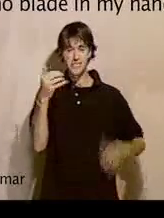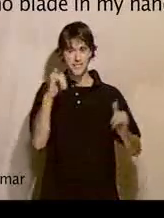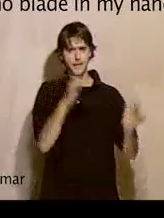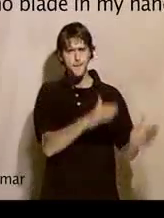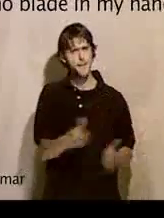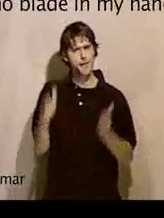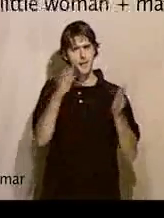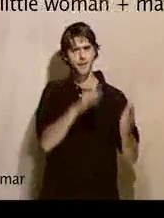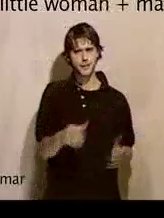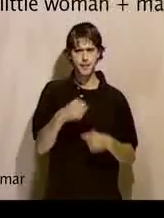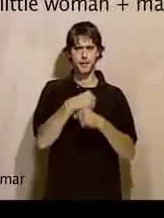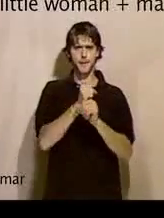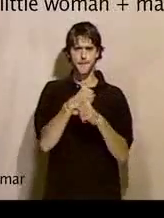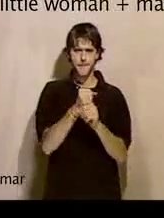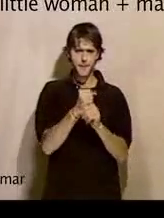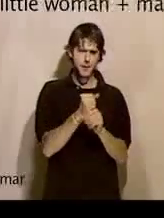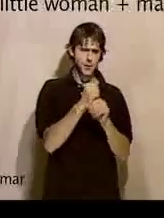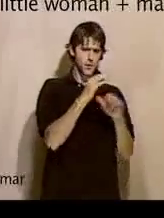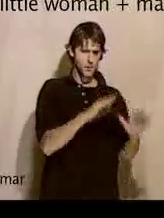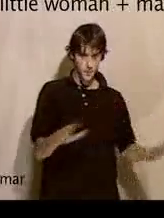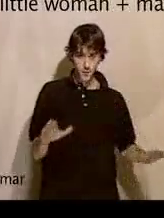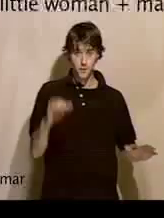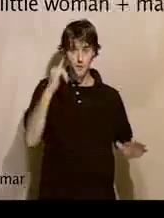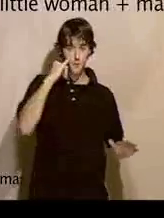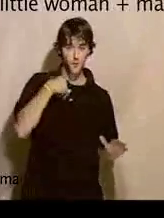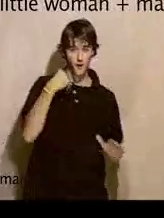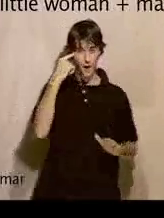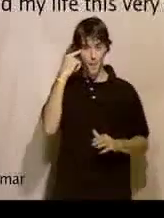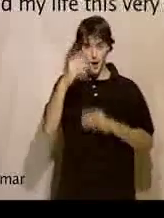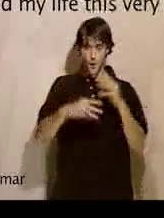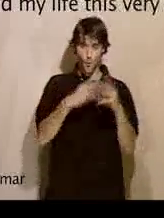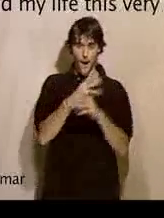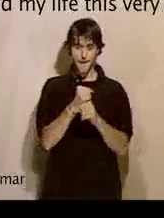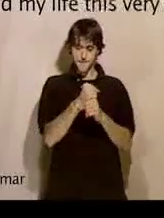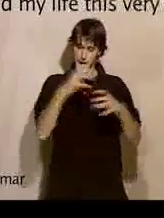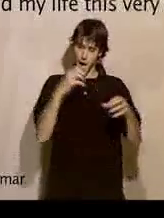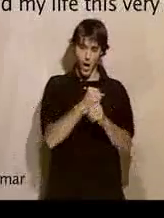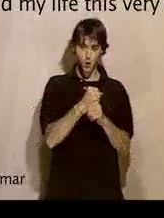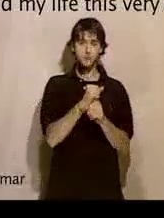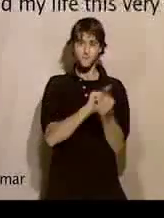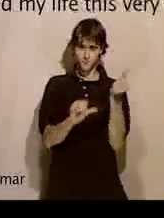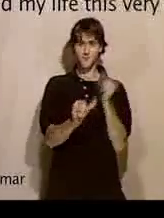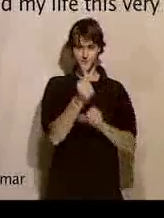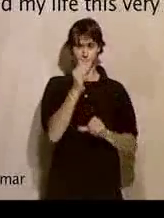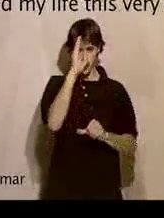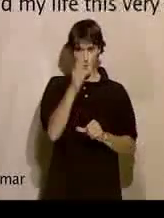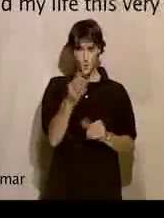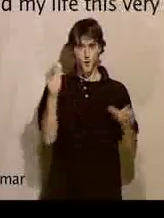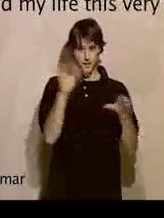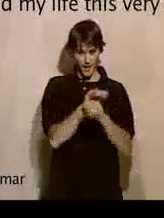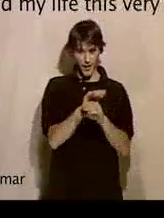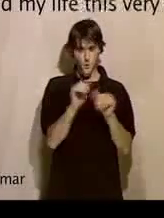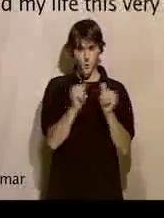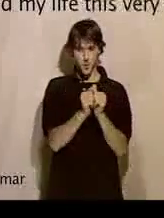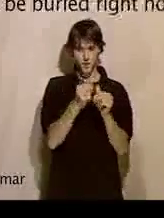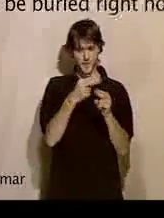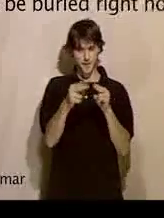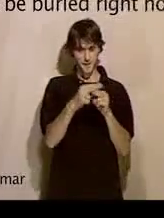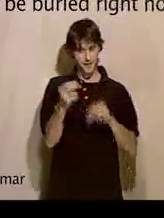and I still plan on creating a little woman and man. If I didn't think we'd be alright, died in my life this very night, with this very